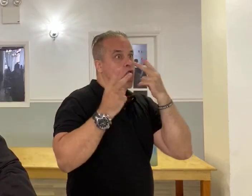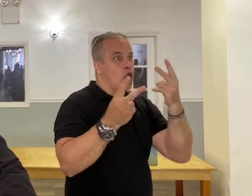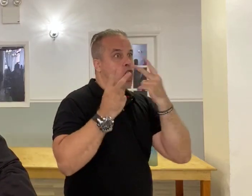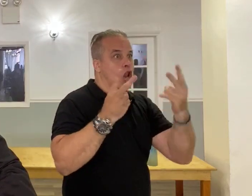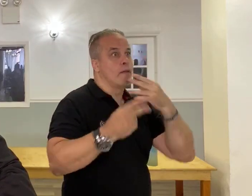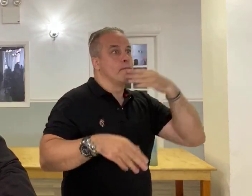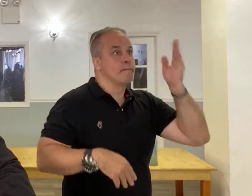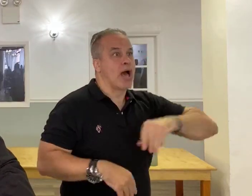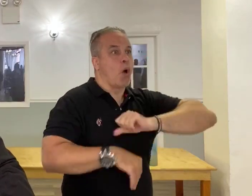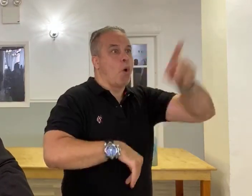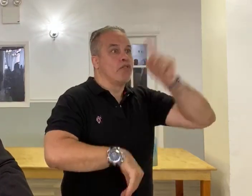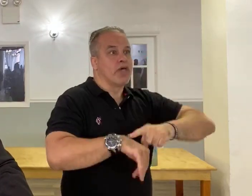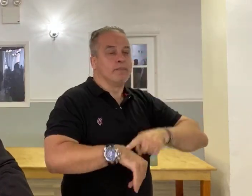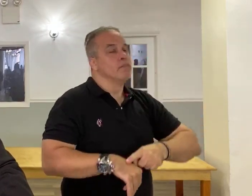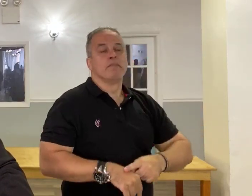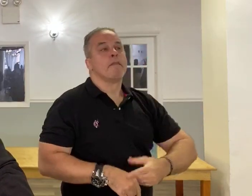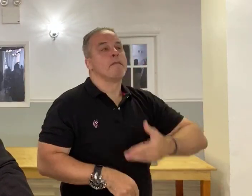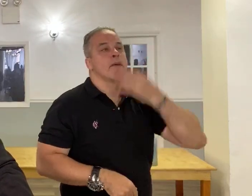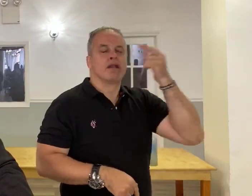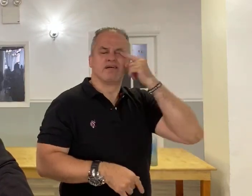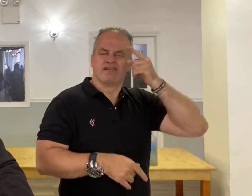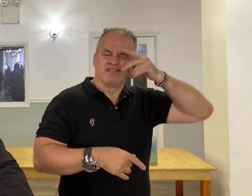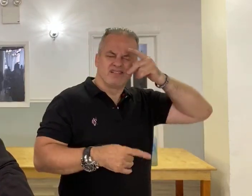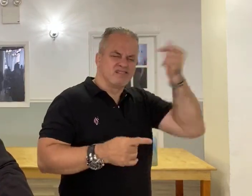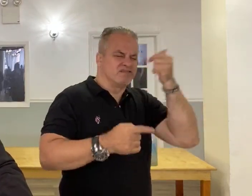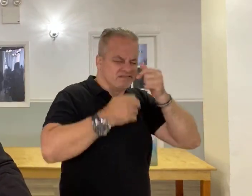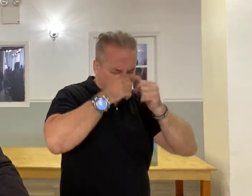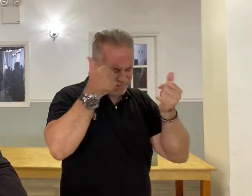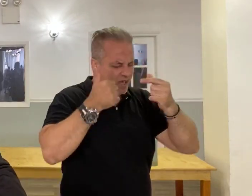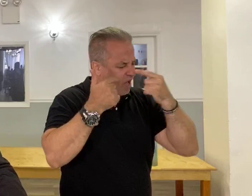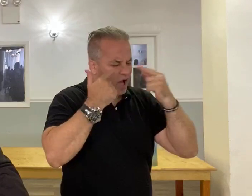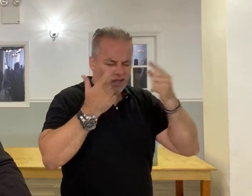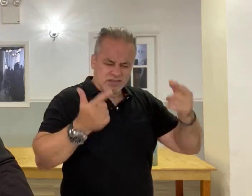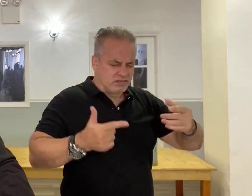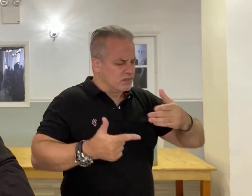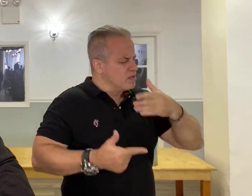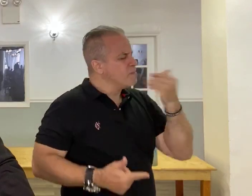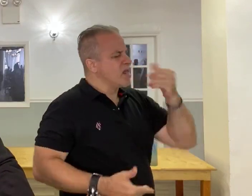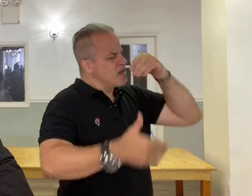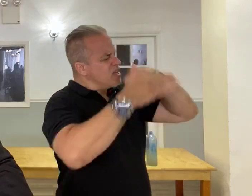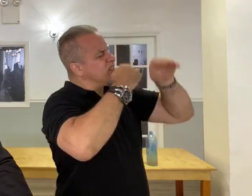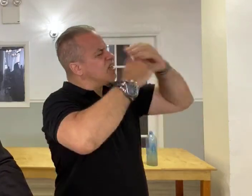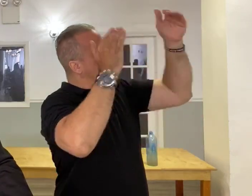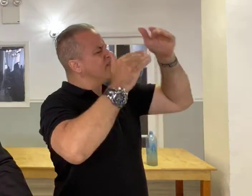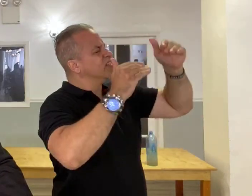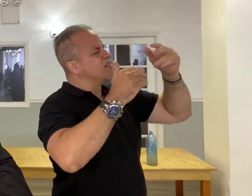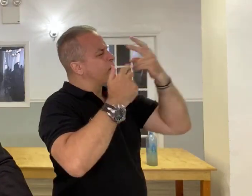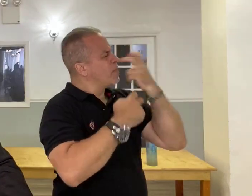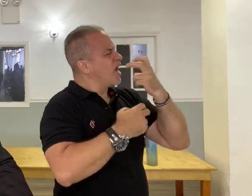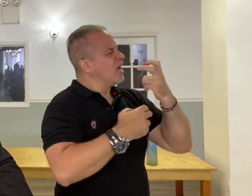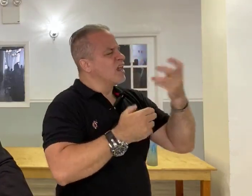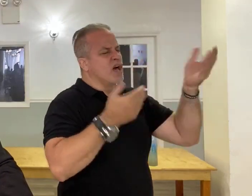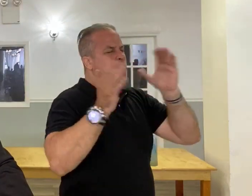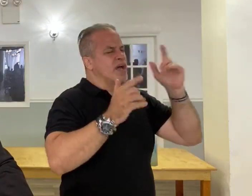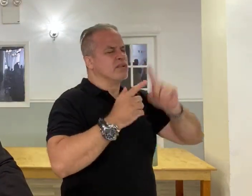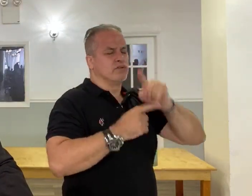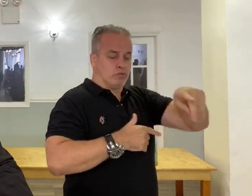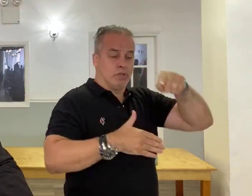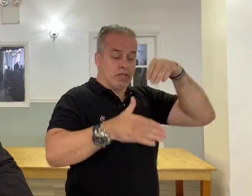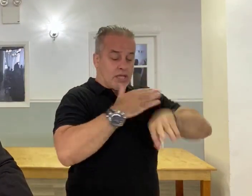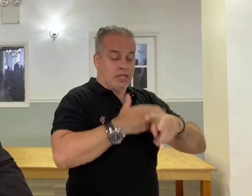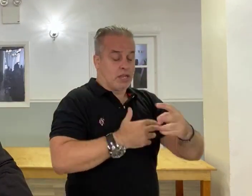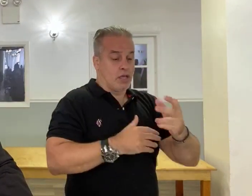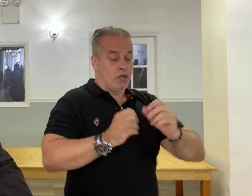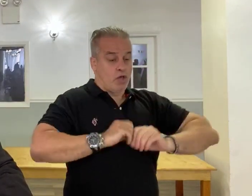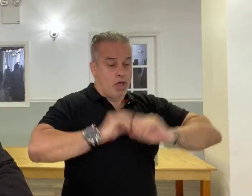having two eyes to be cast into hell fire. Take heed that ye despise not one